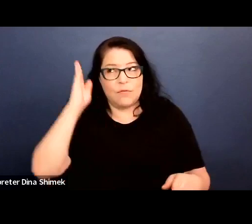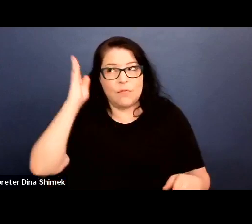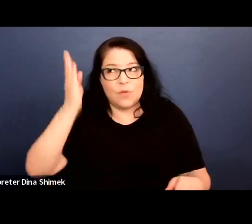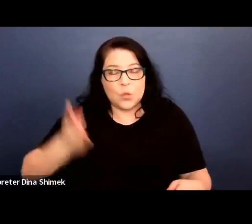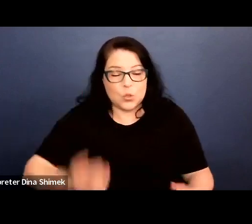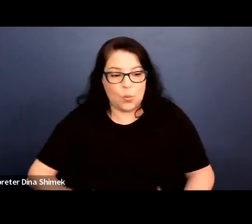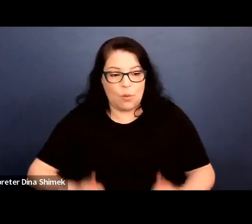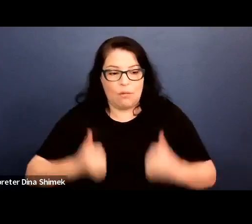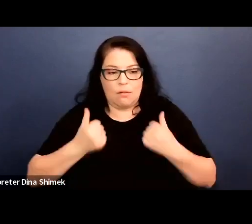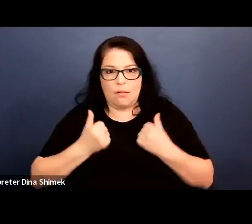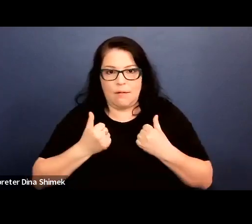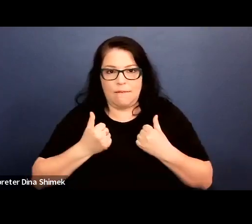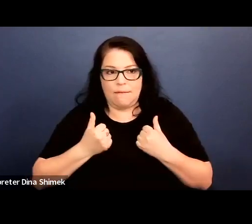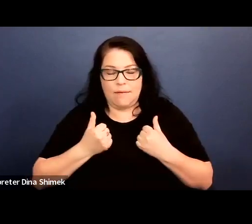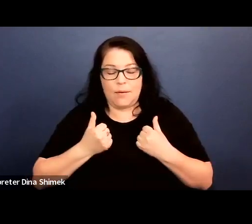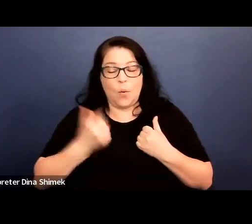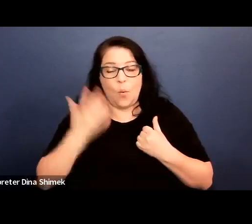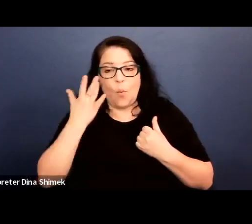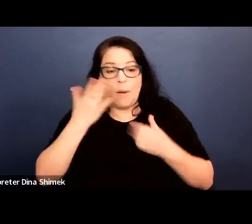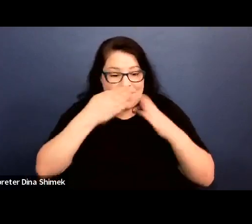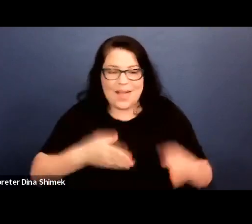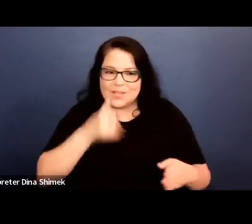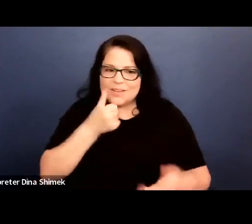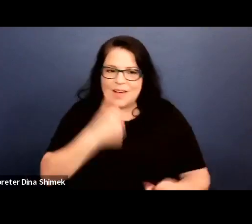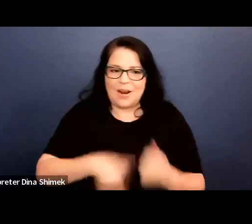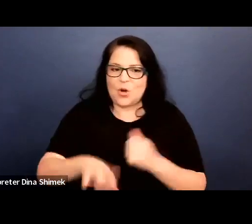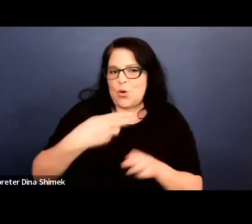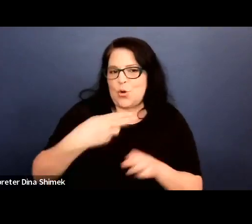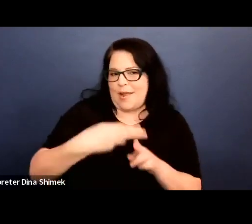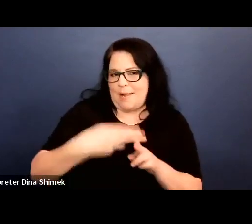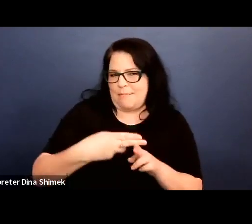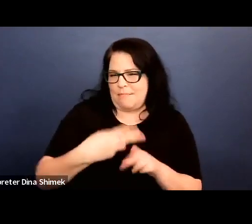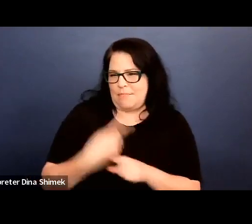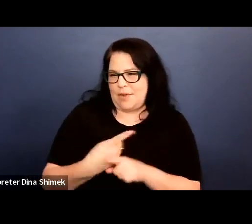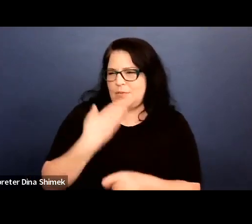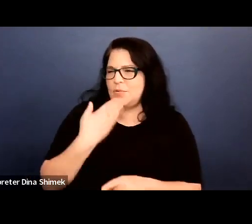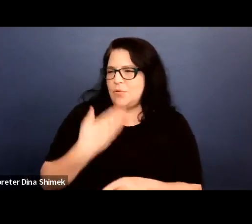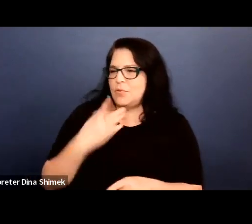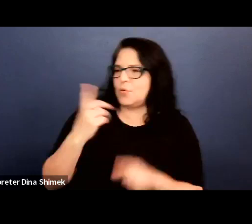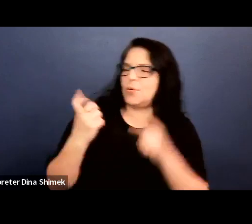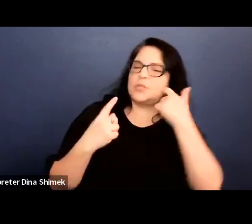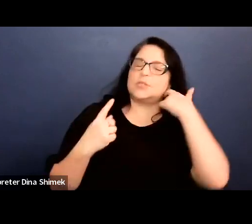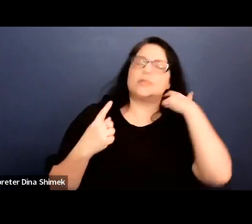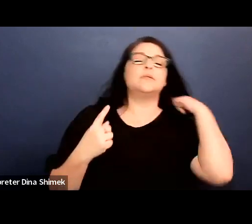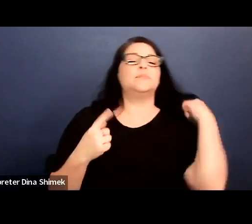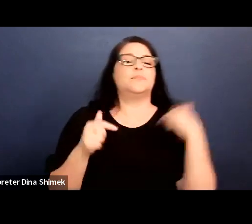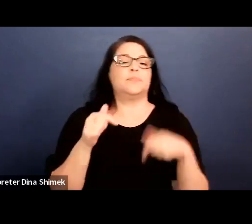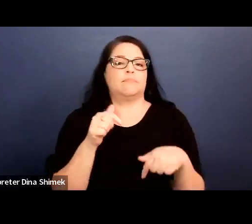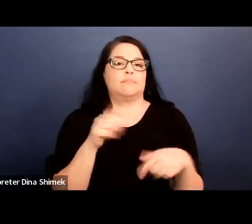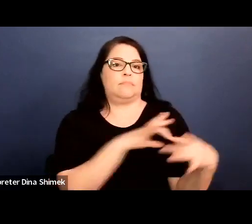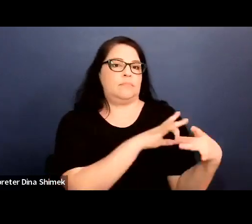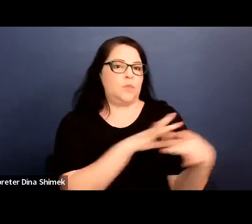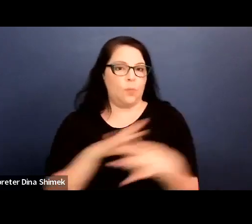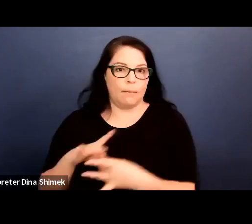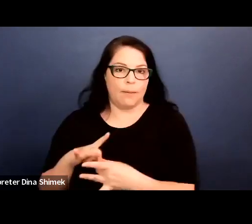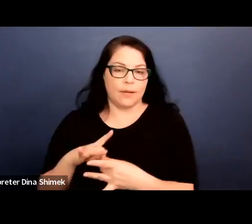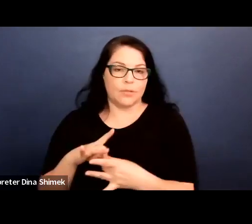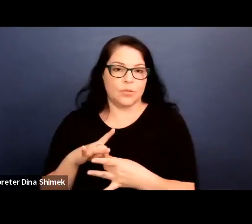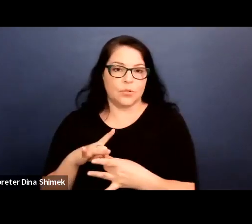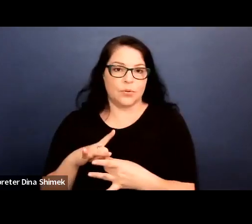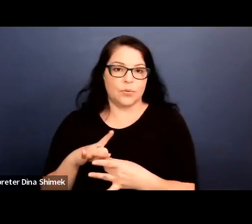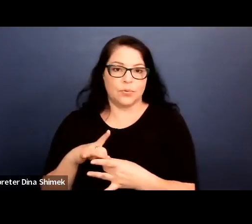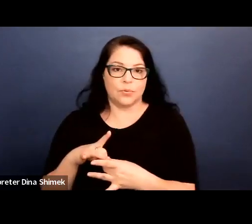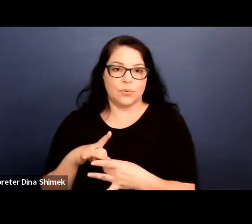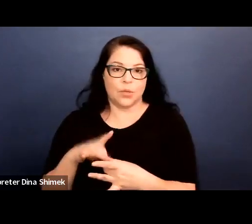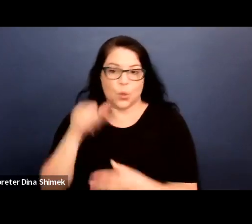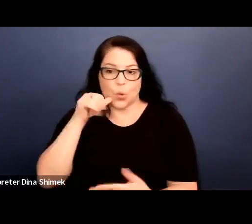but not in her name? This is a good question, right? And so it goes back to, is she